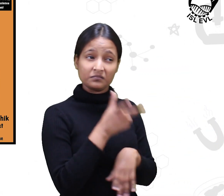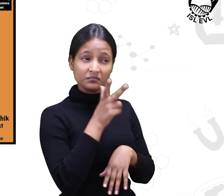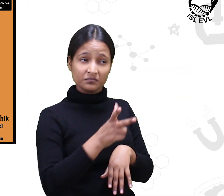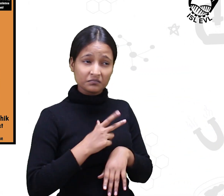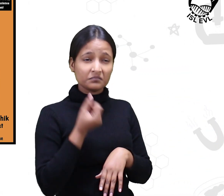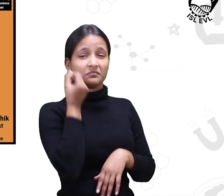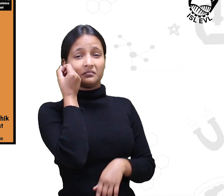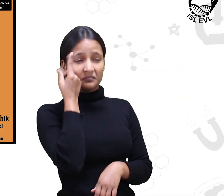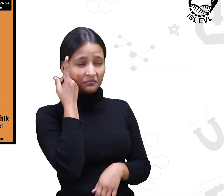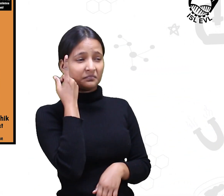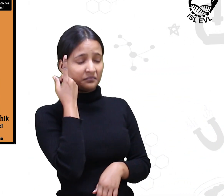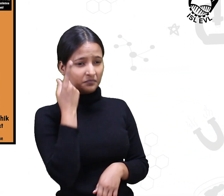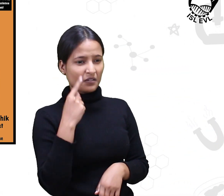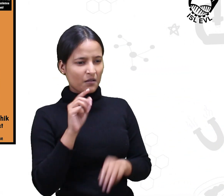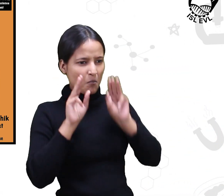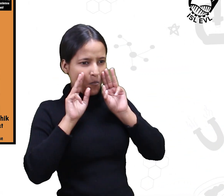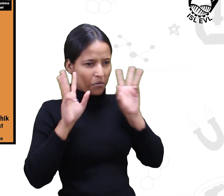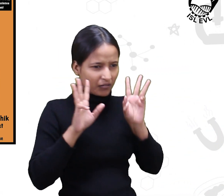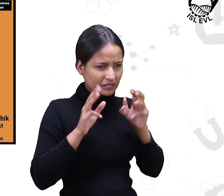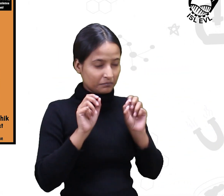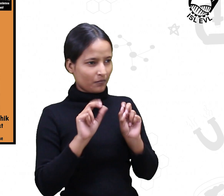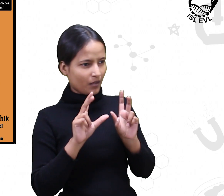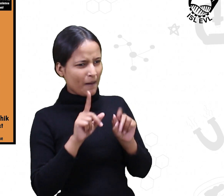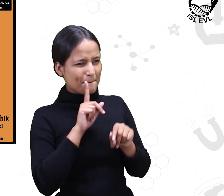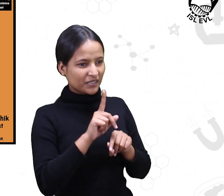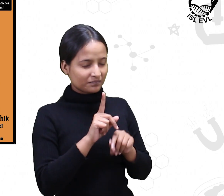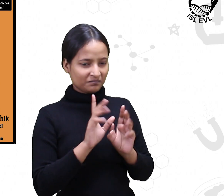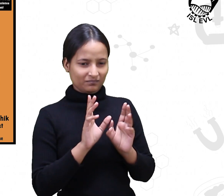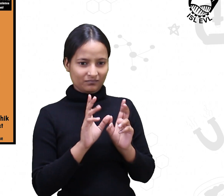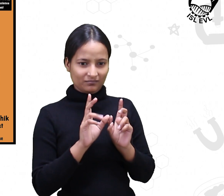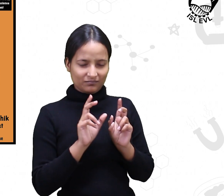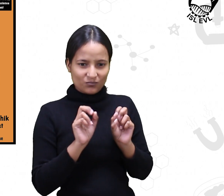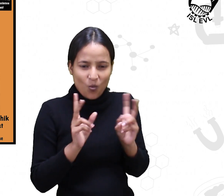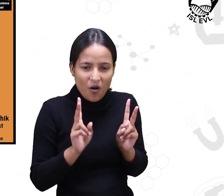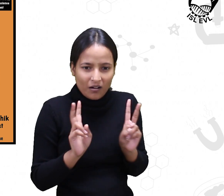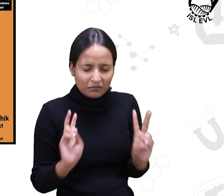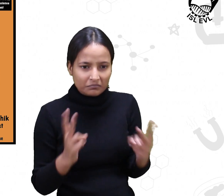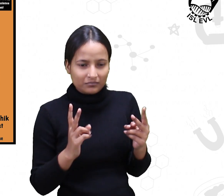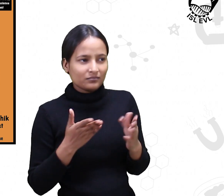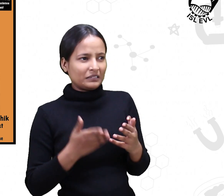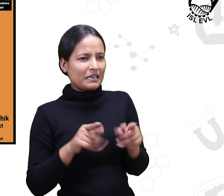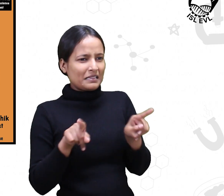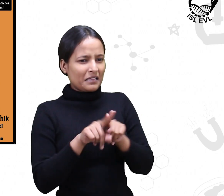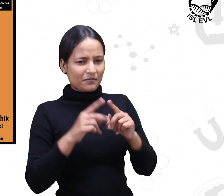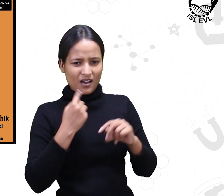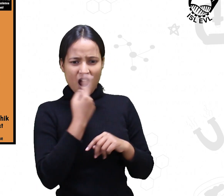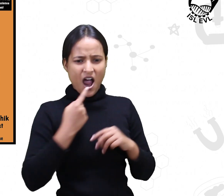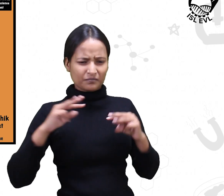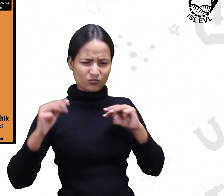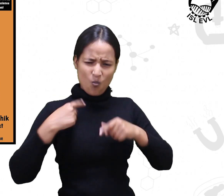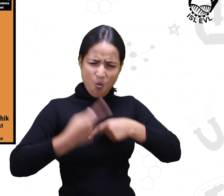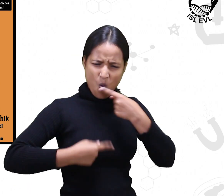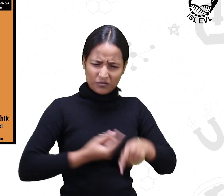conversation. This is fascinating and a bit scary at the same time. It's like a tug of war is happening in my